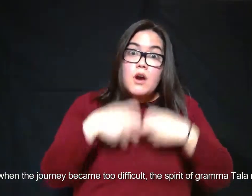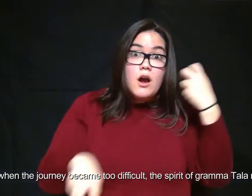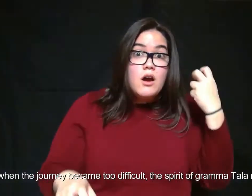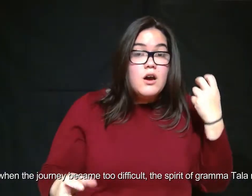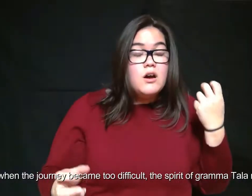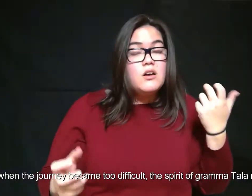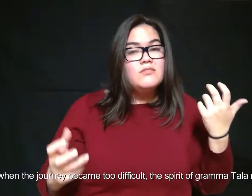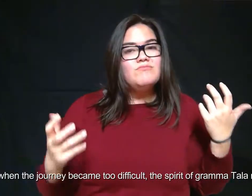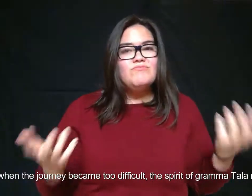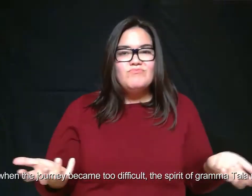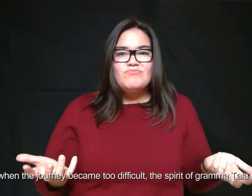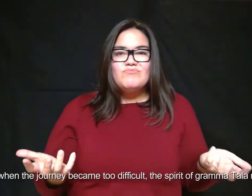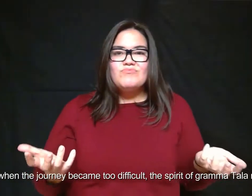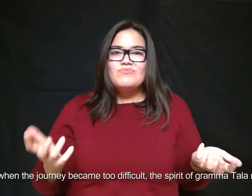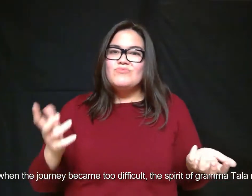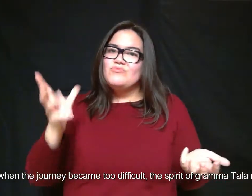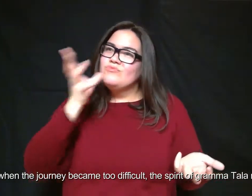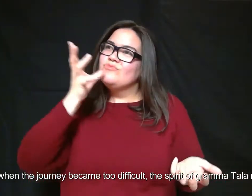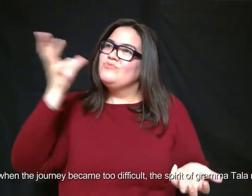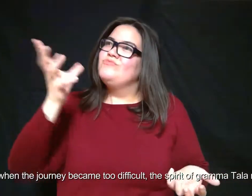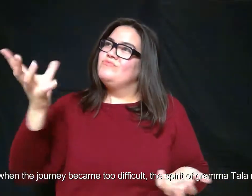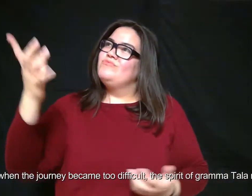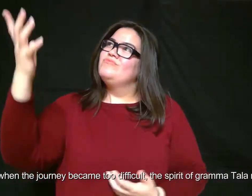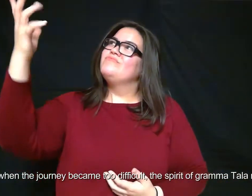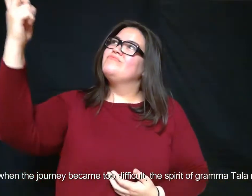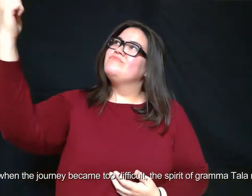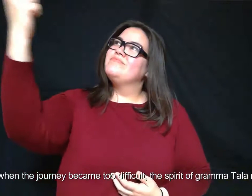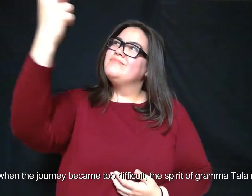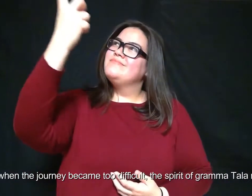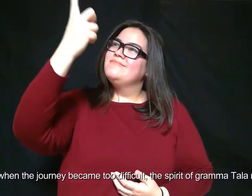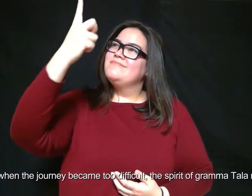the spirit of Grandma Tala returned.